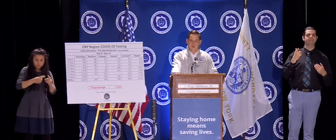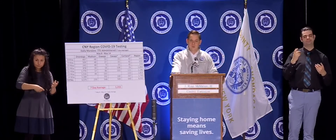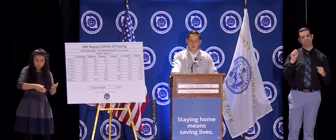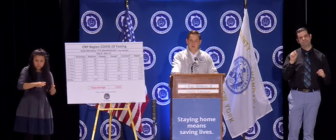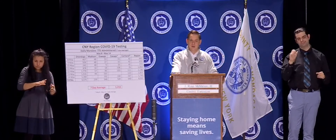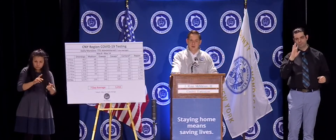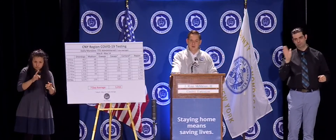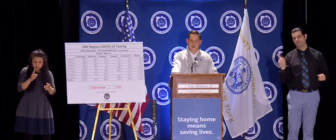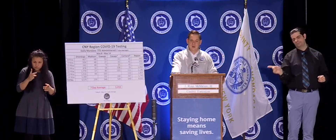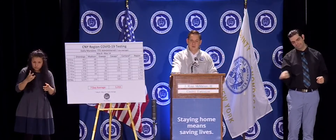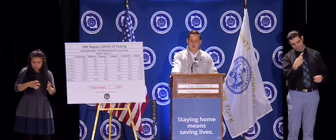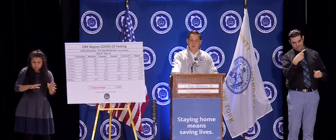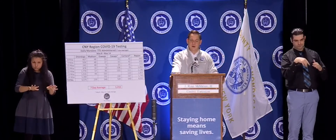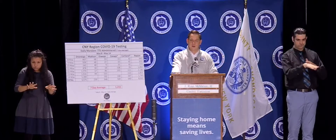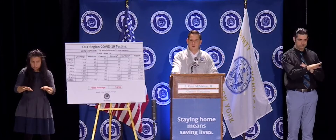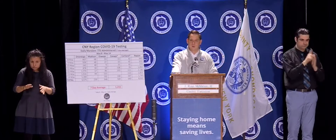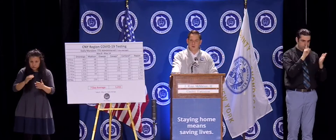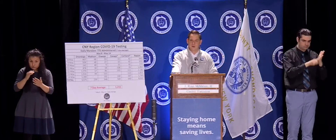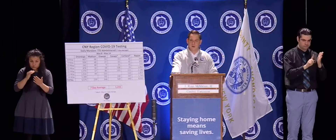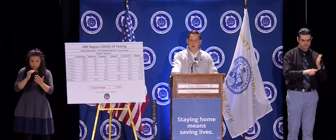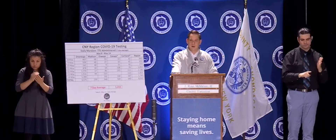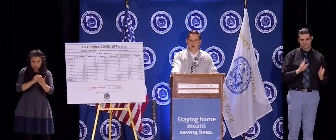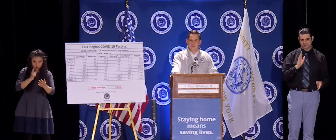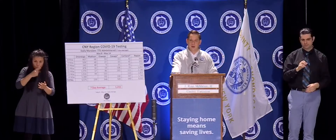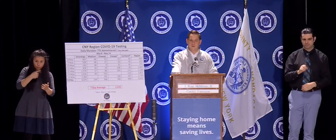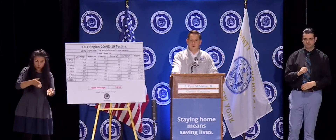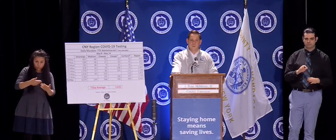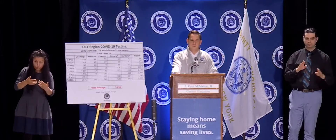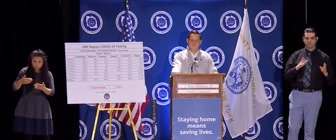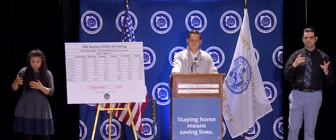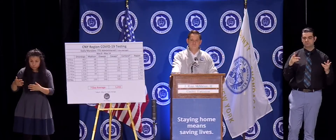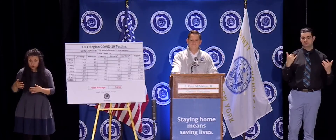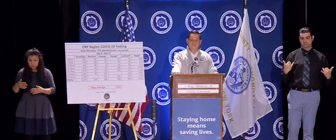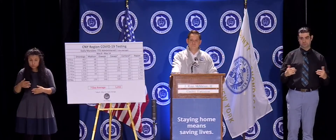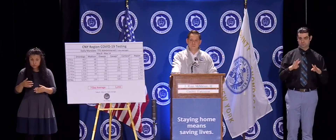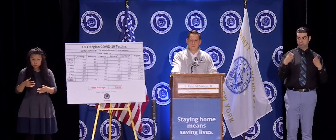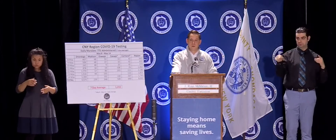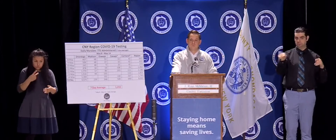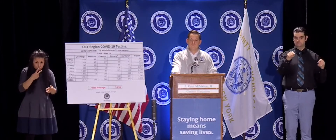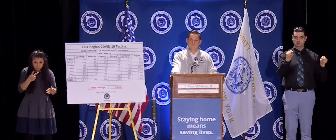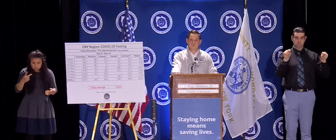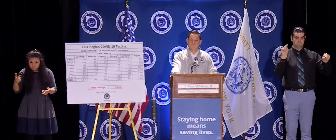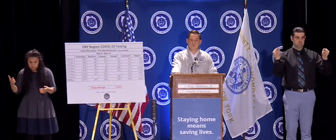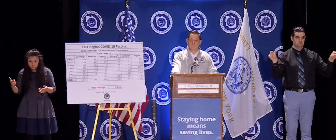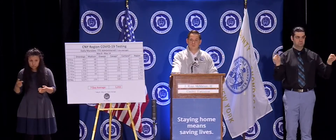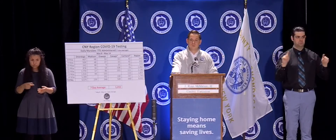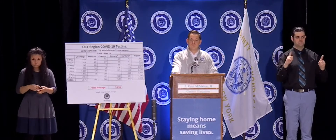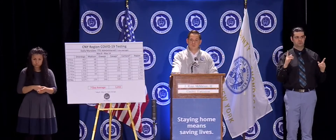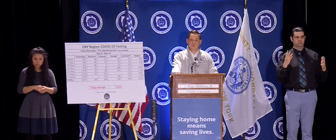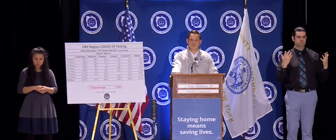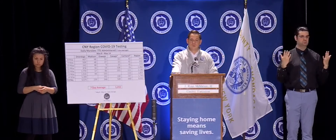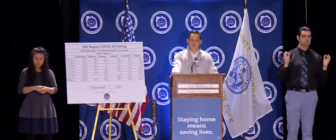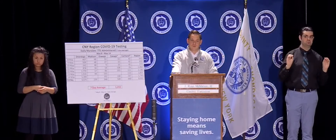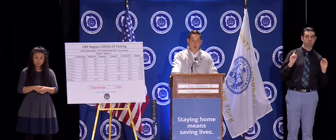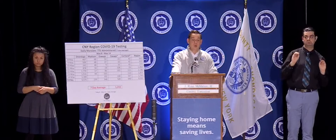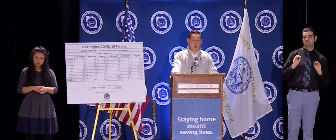before we really look at our regulatory platform. Was the state willing to